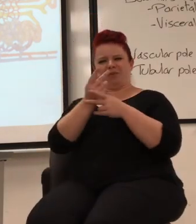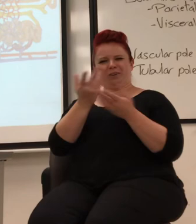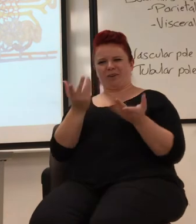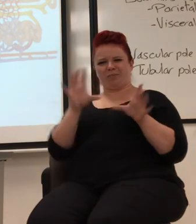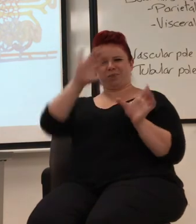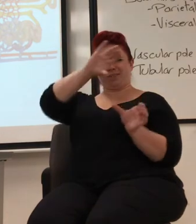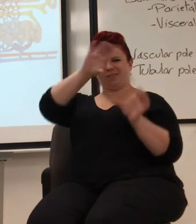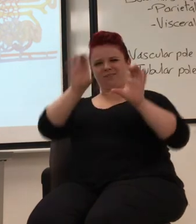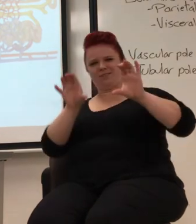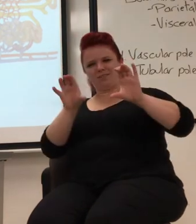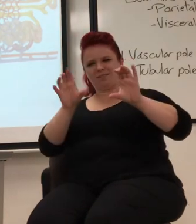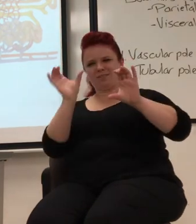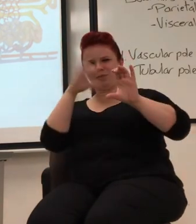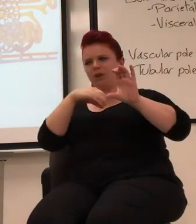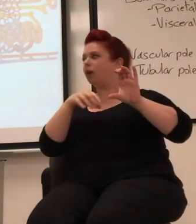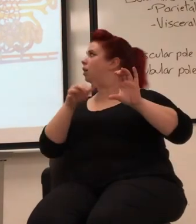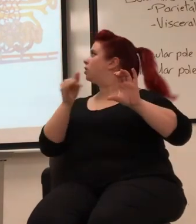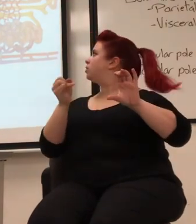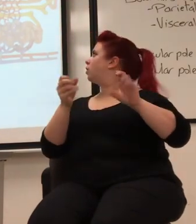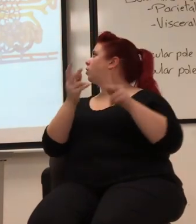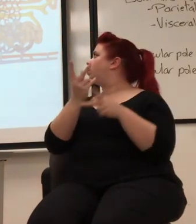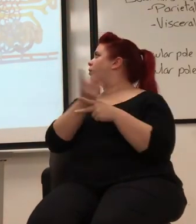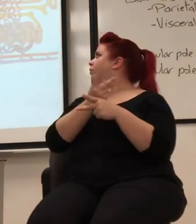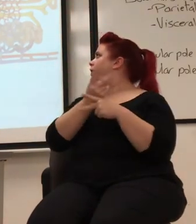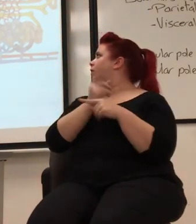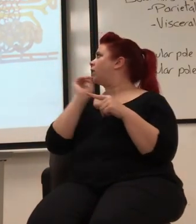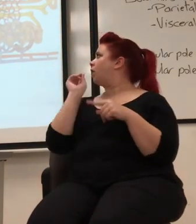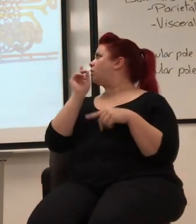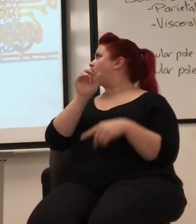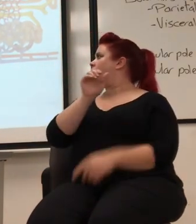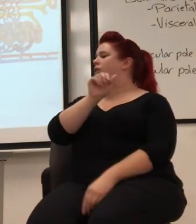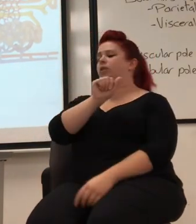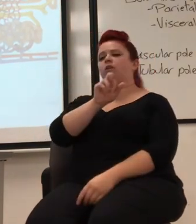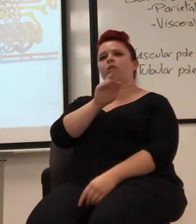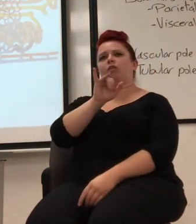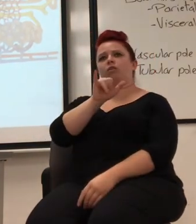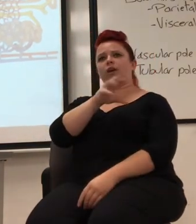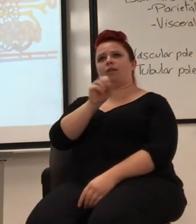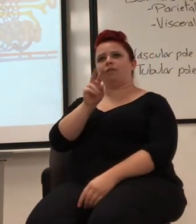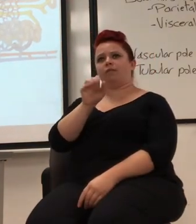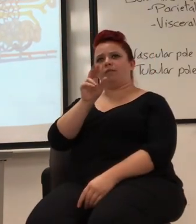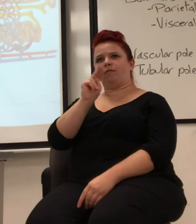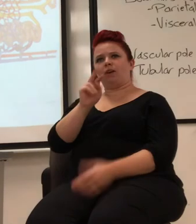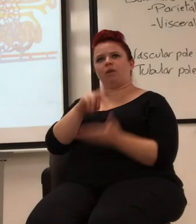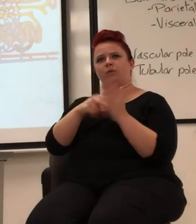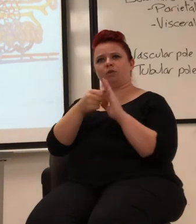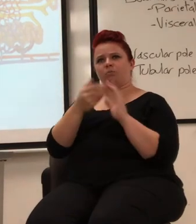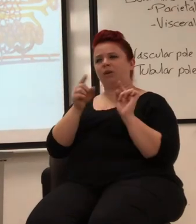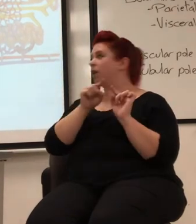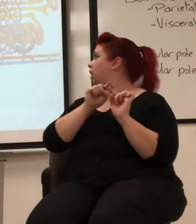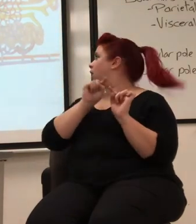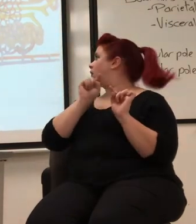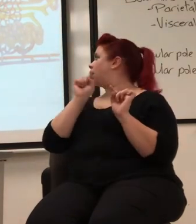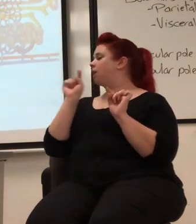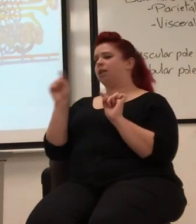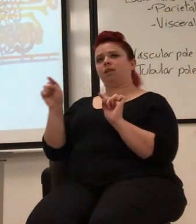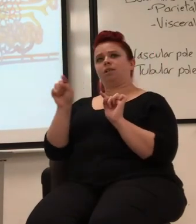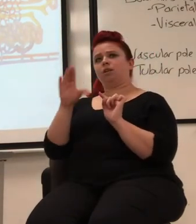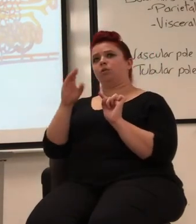my orientation point, 7 and 8. Arcuate artery and vein. Therefore, what's this side? Cortex or medulla?